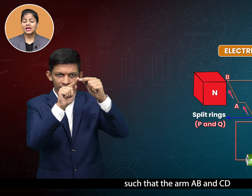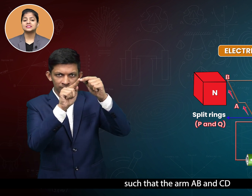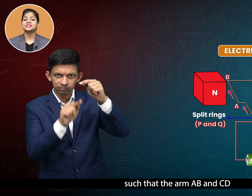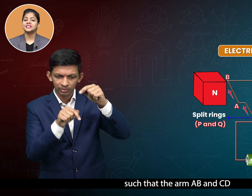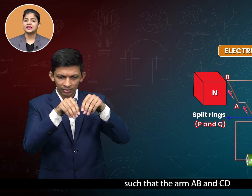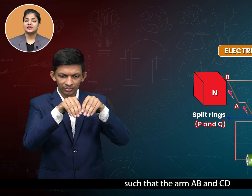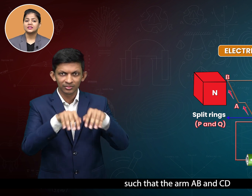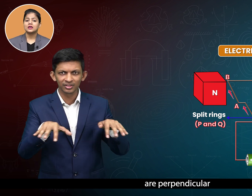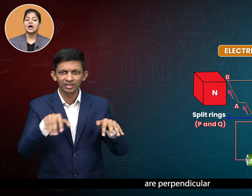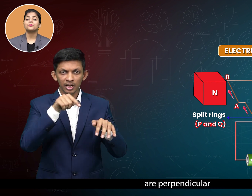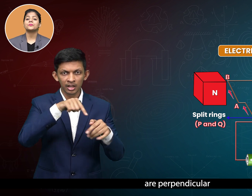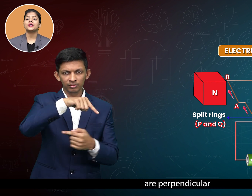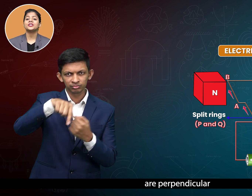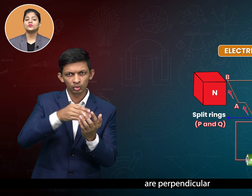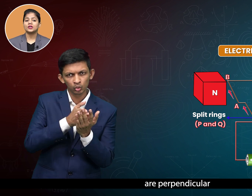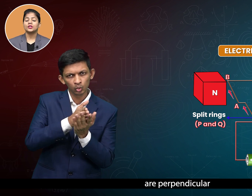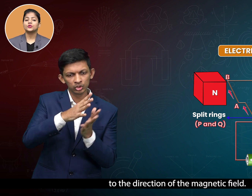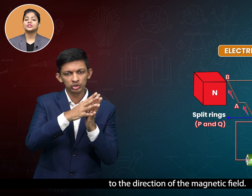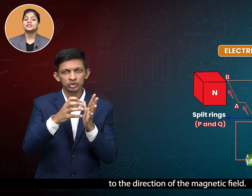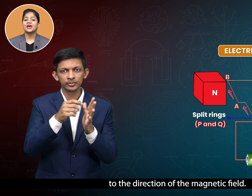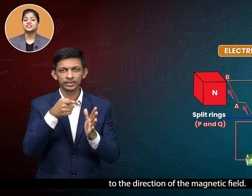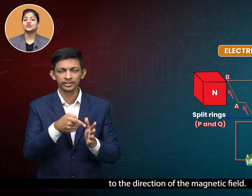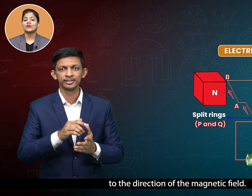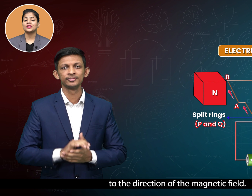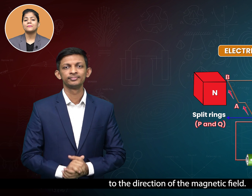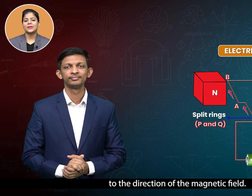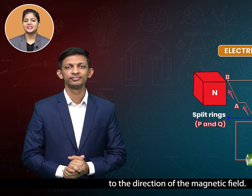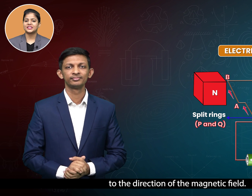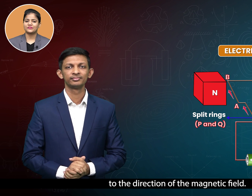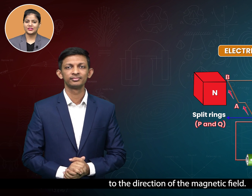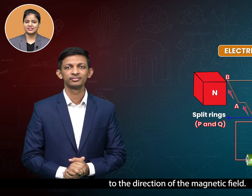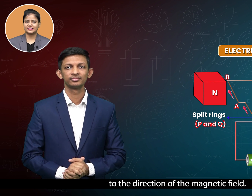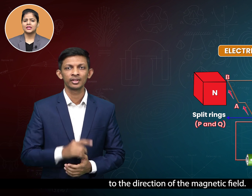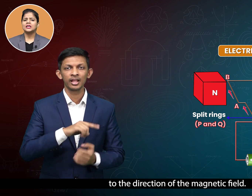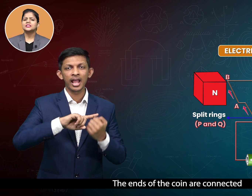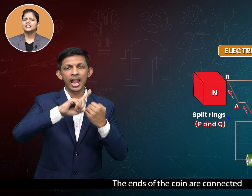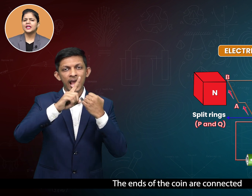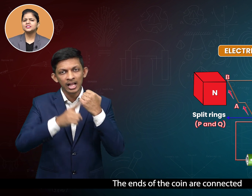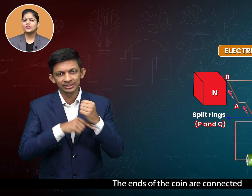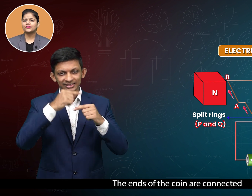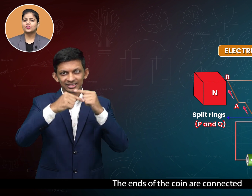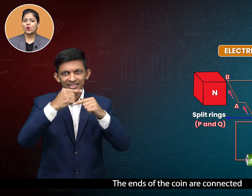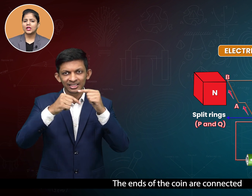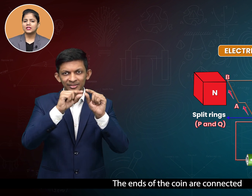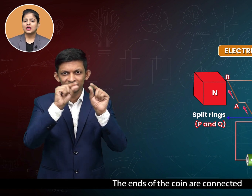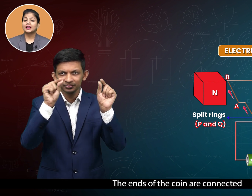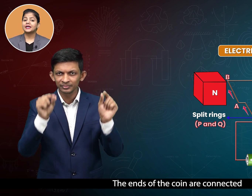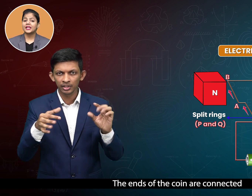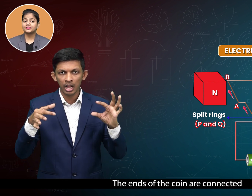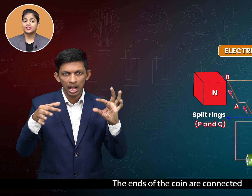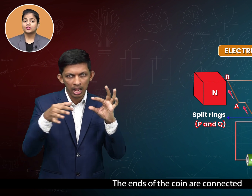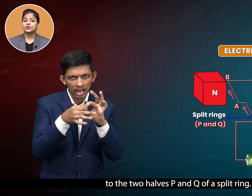AB and CD are perpendicular to the direction of the magnetic field. The ends of the coil